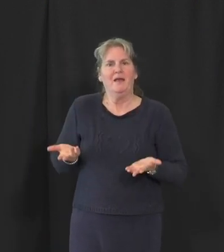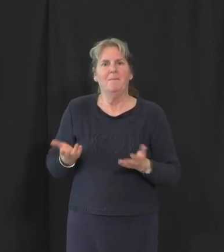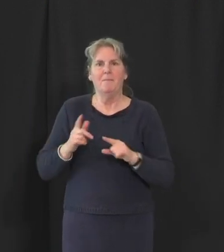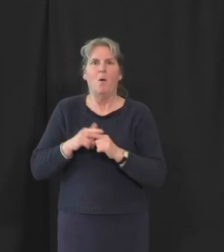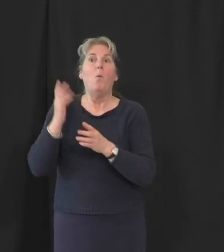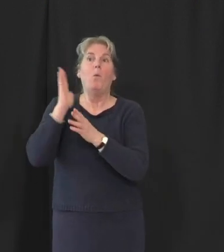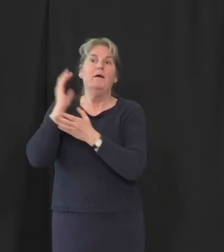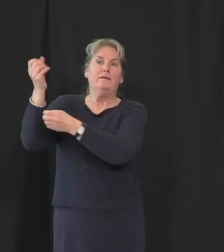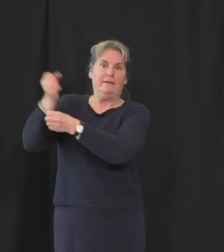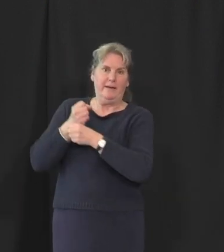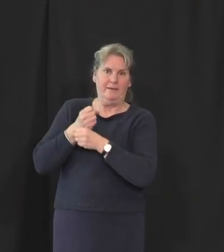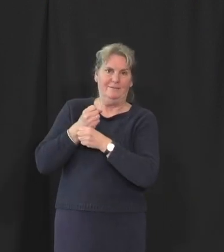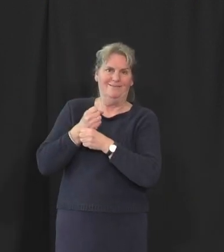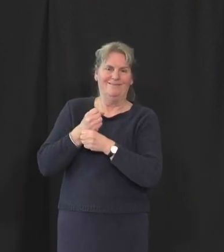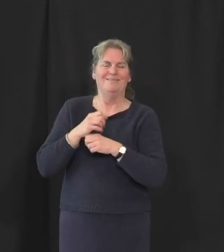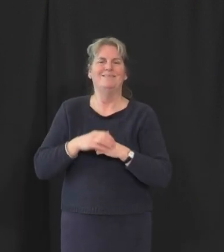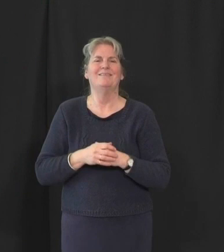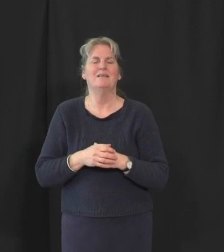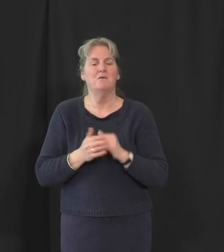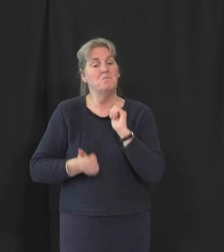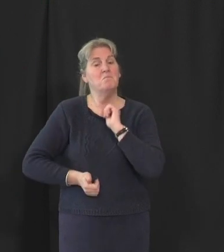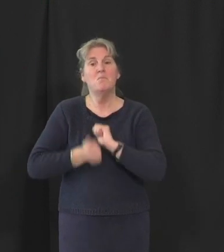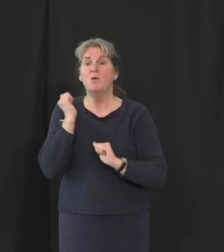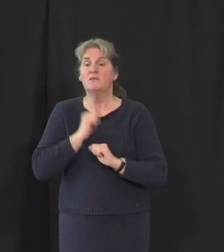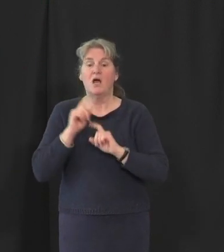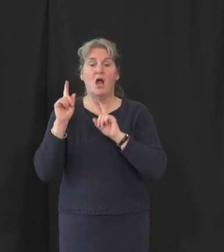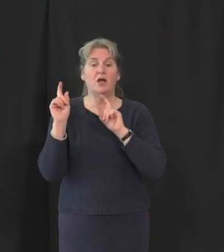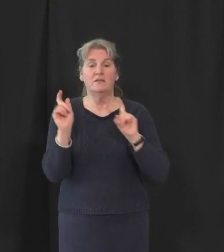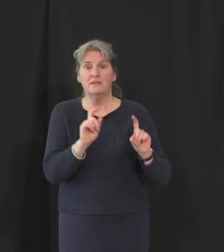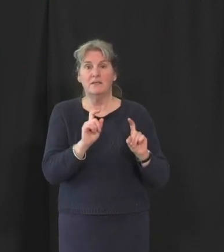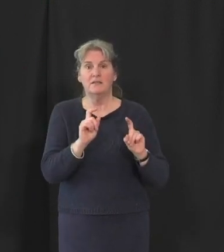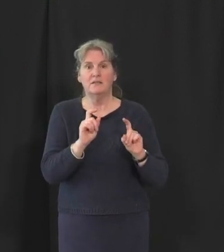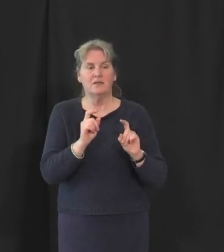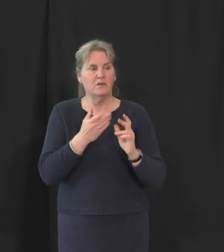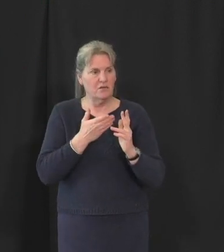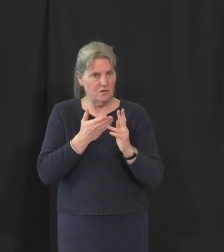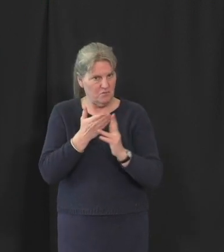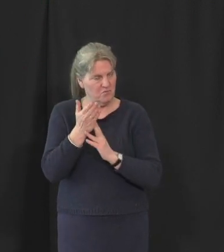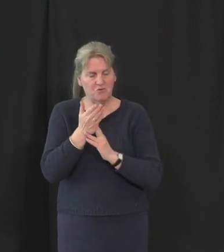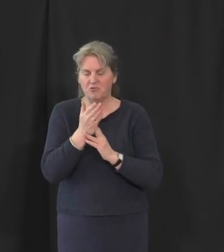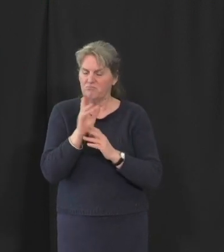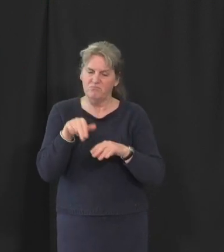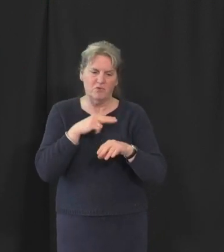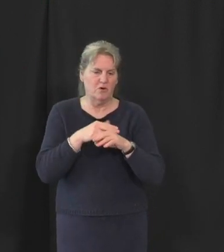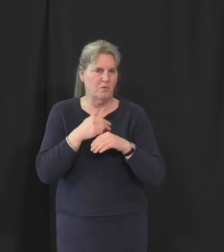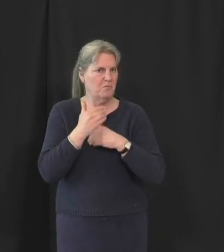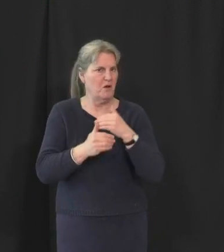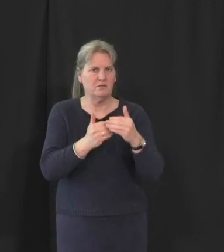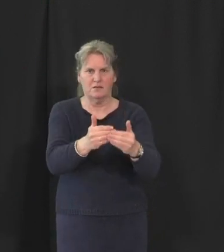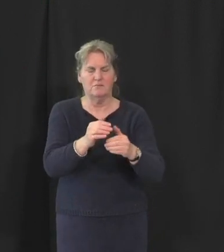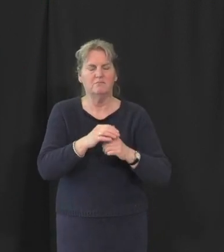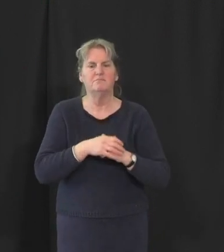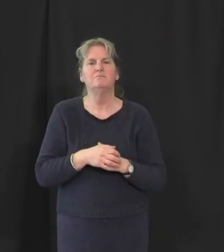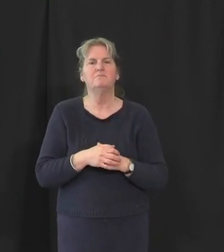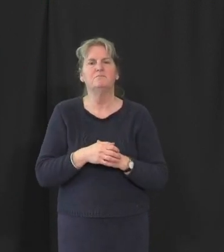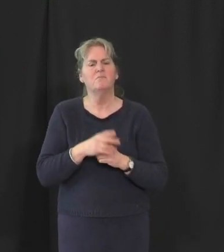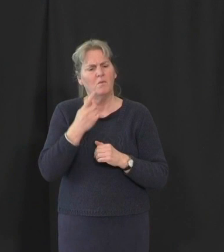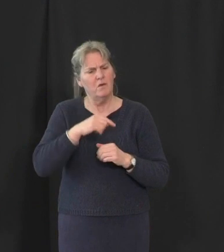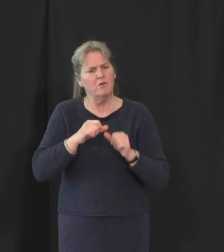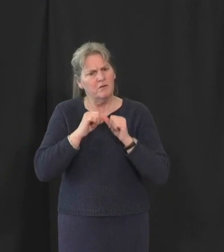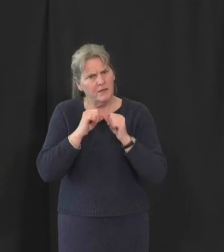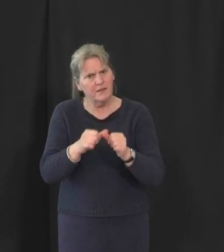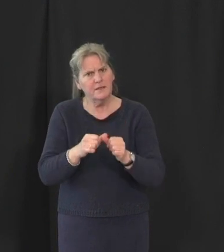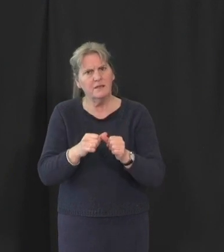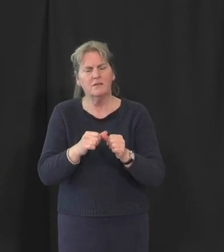But, as always, the bulk of our testing will be through tried and true ways. As always, we continue to enjoy